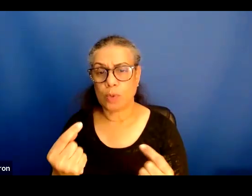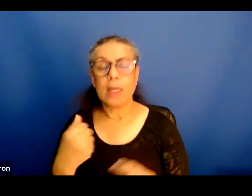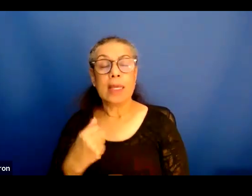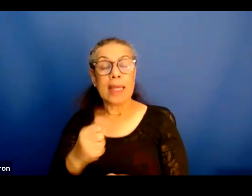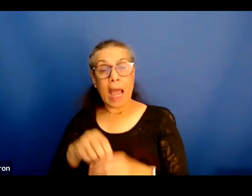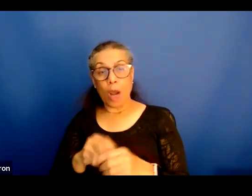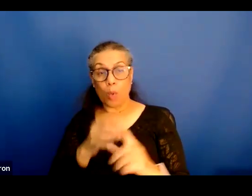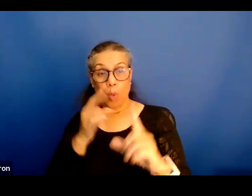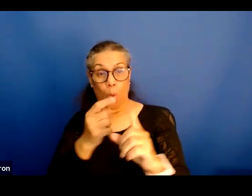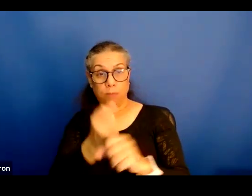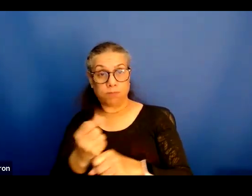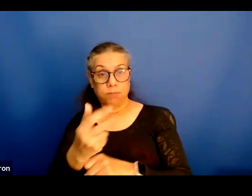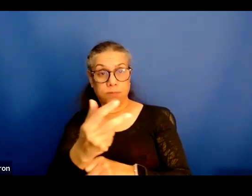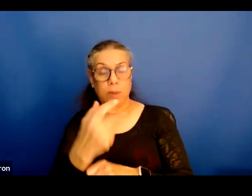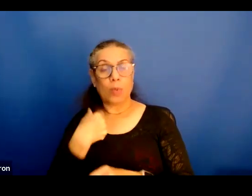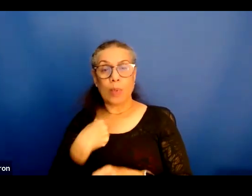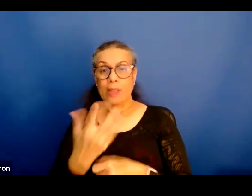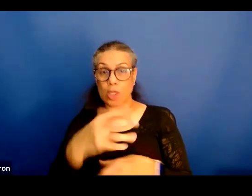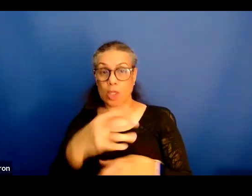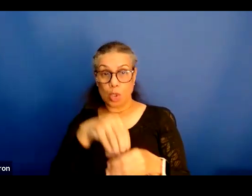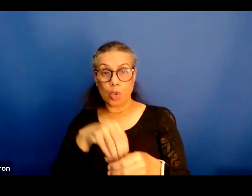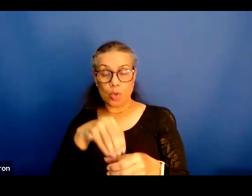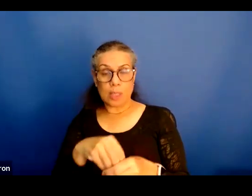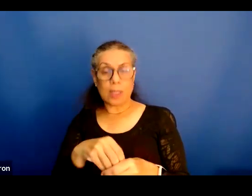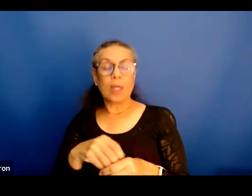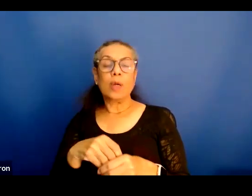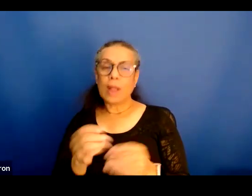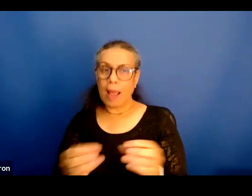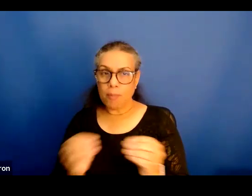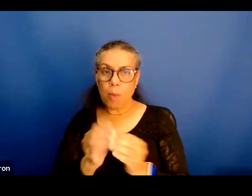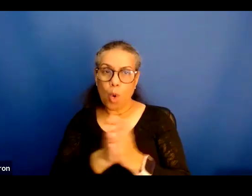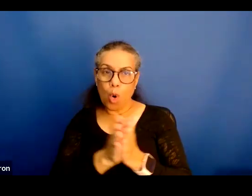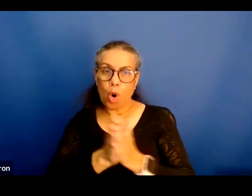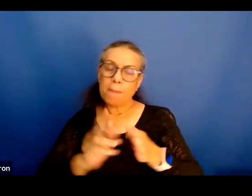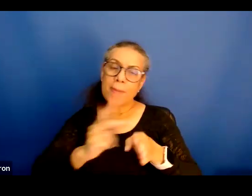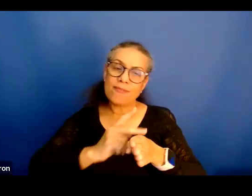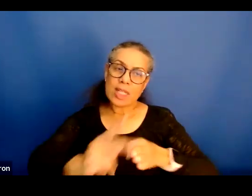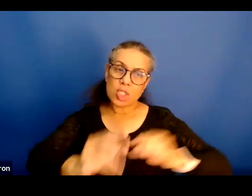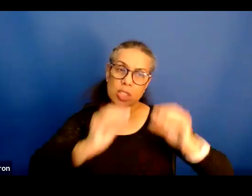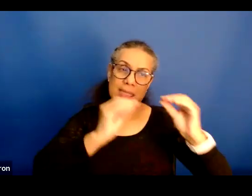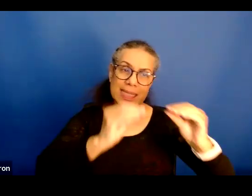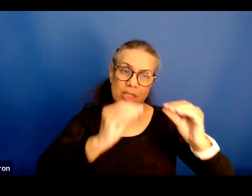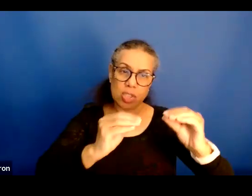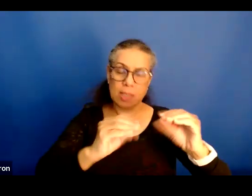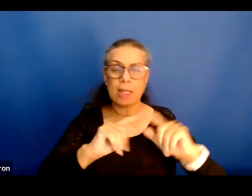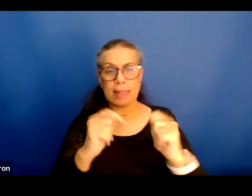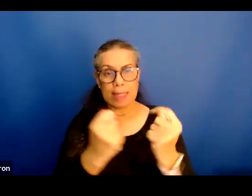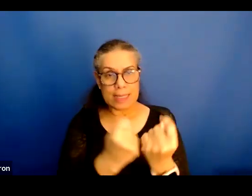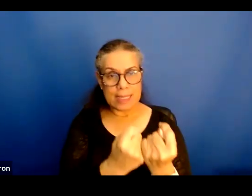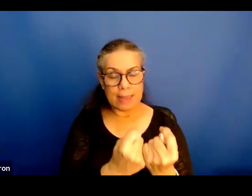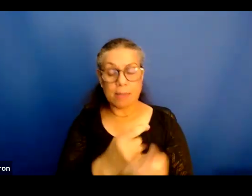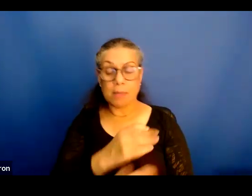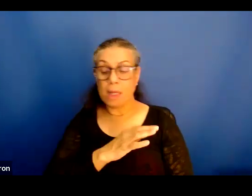years in terms of the inclusive education plan will continue our acceleration of professional learning as a cross-functional team. Our staffing,